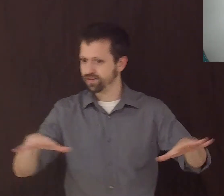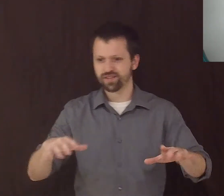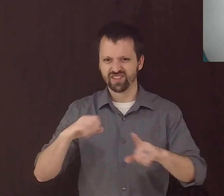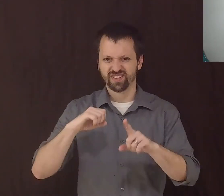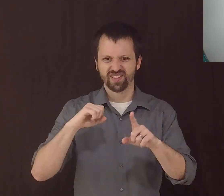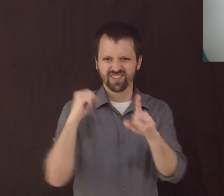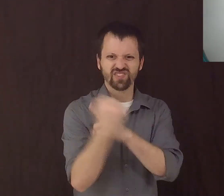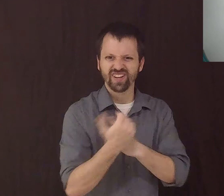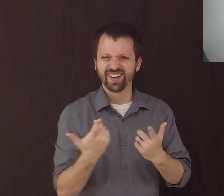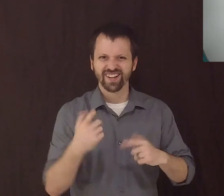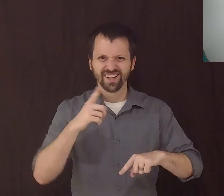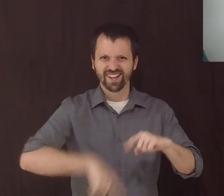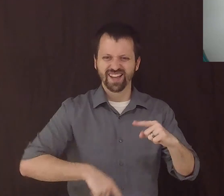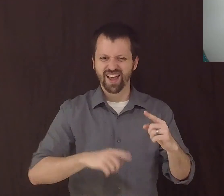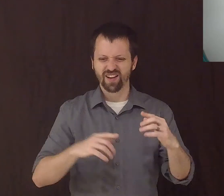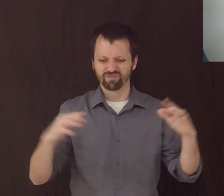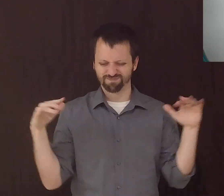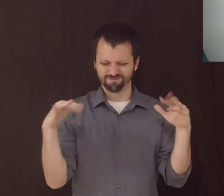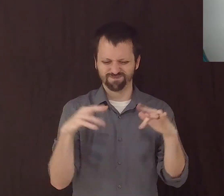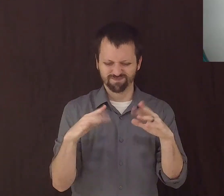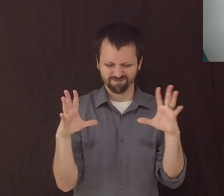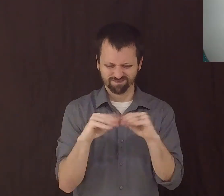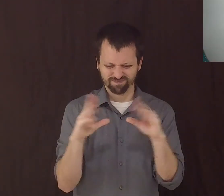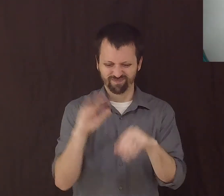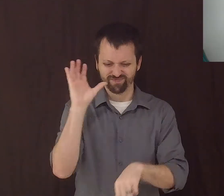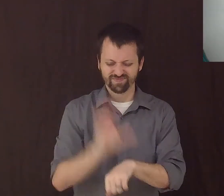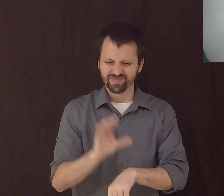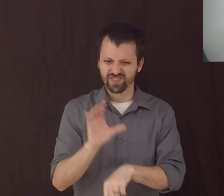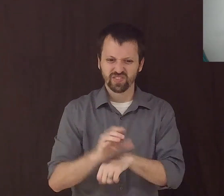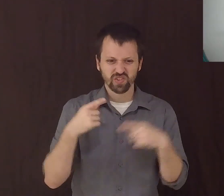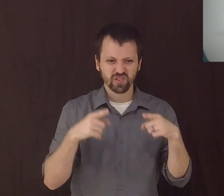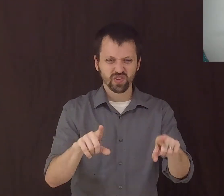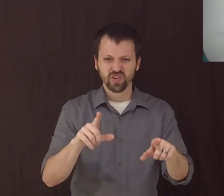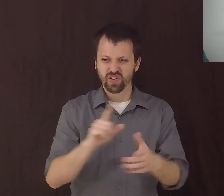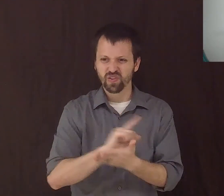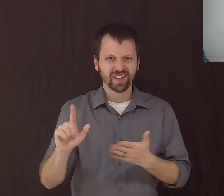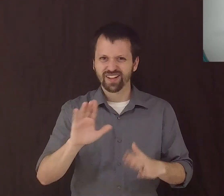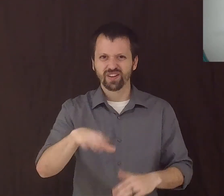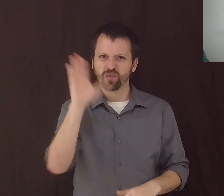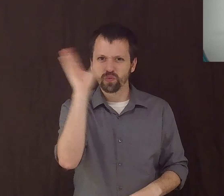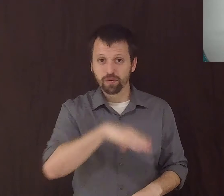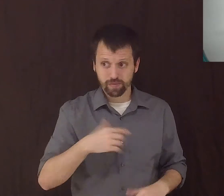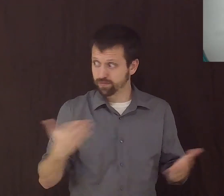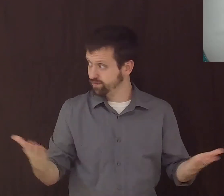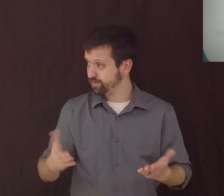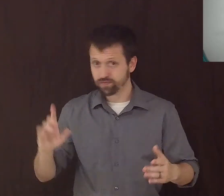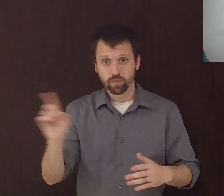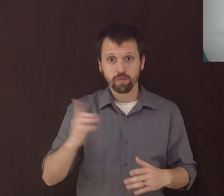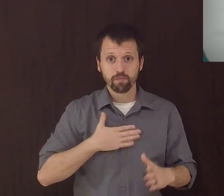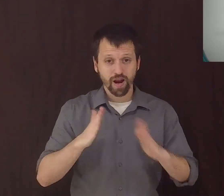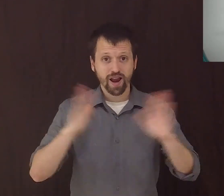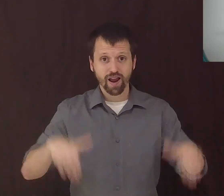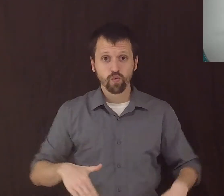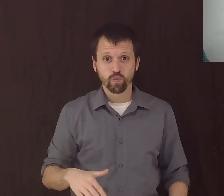of a situation where we can't meet collectively and have our normal gathering during the week. But you know, I'm here in my house right